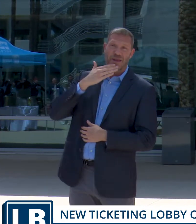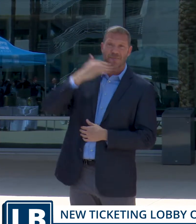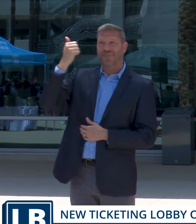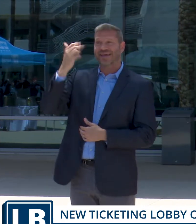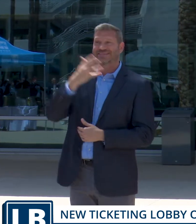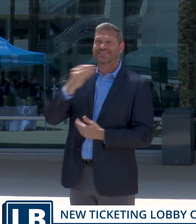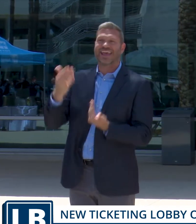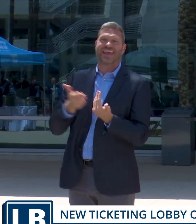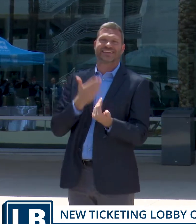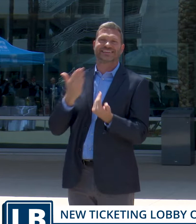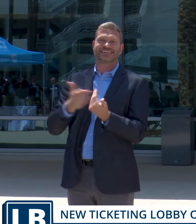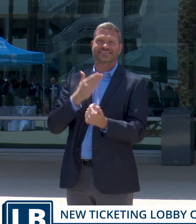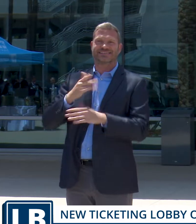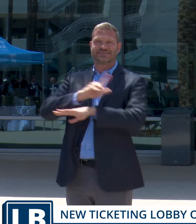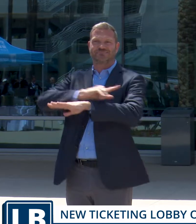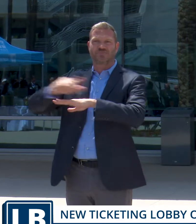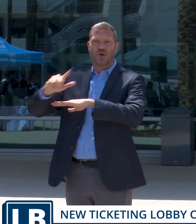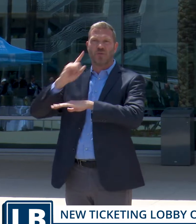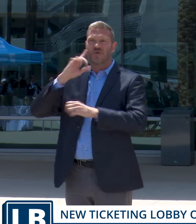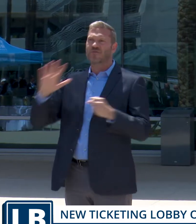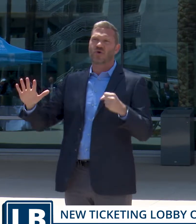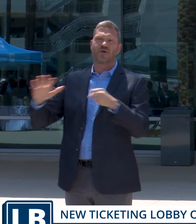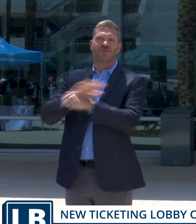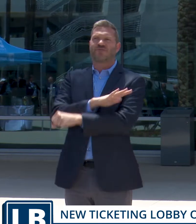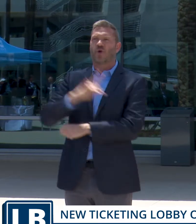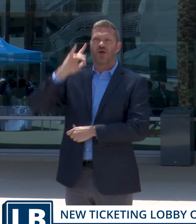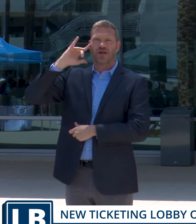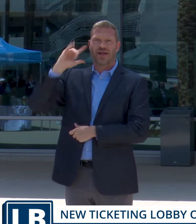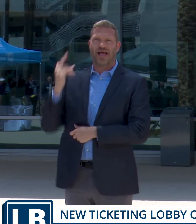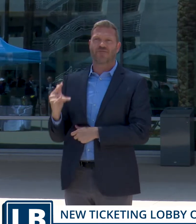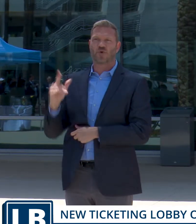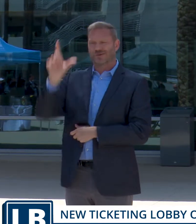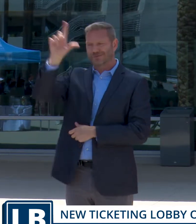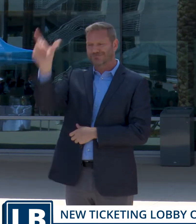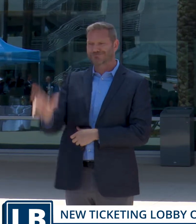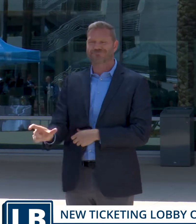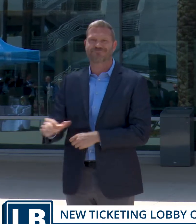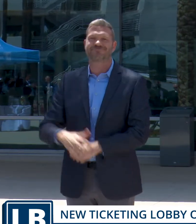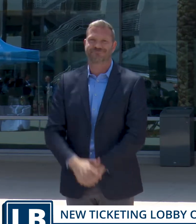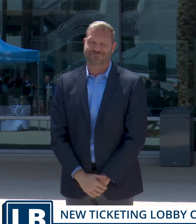place to fly in and out of in the entire state of California.